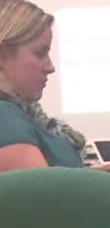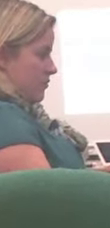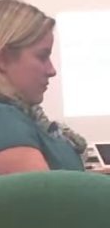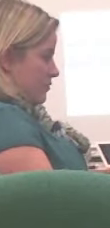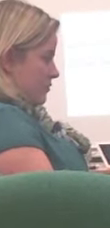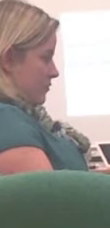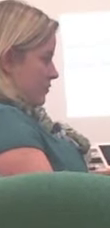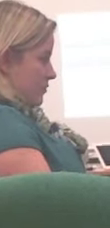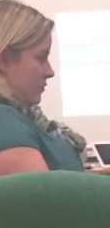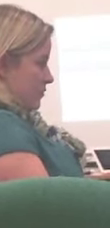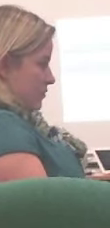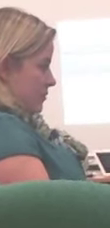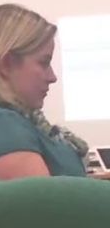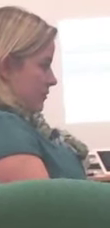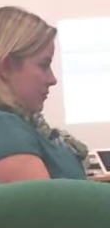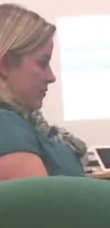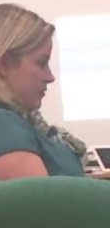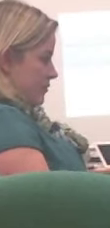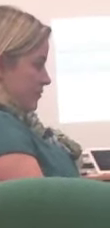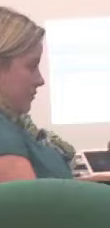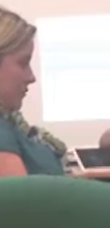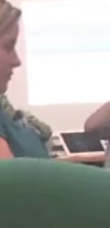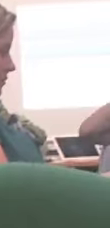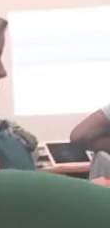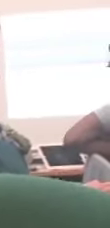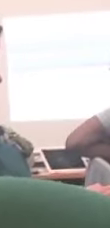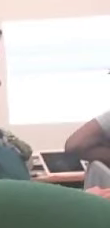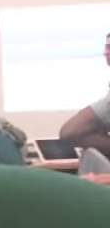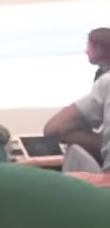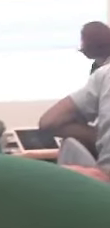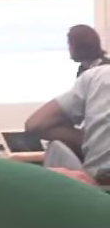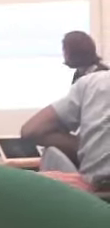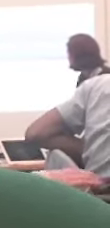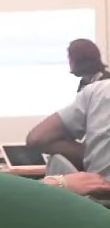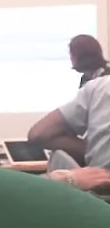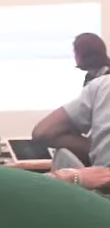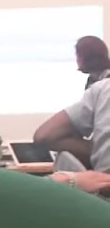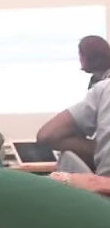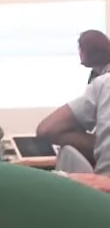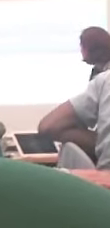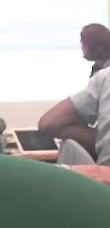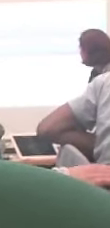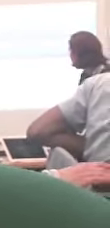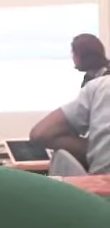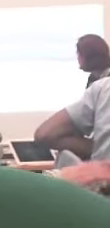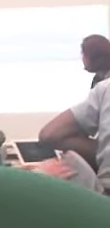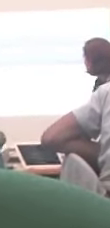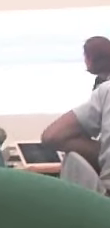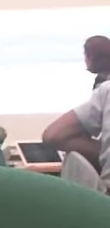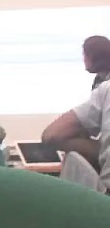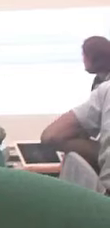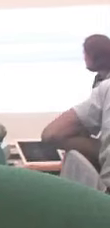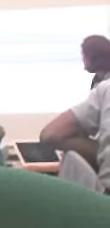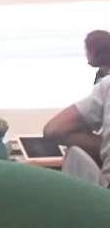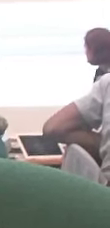V8 in Allen Rock. This was a site that was created during one of our training sessions, and it's Let's Talk V8.